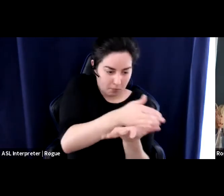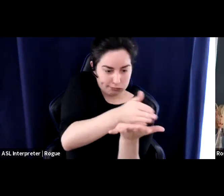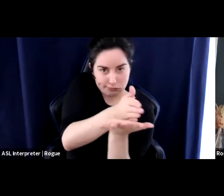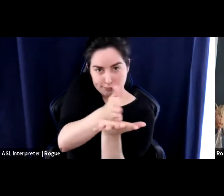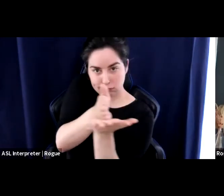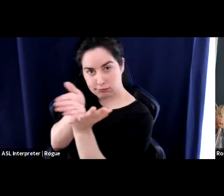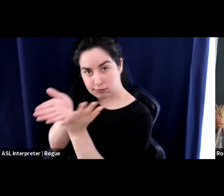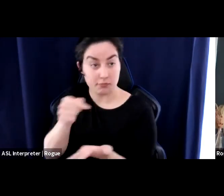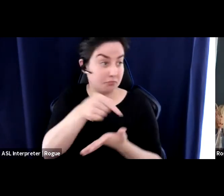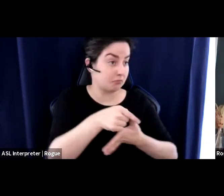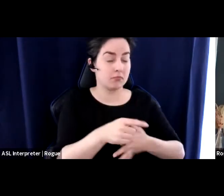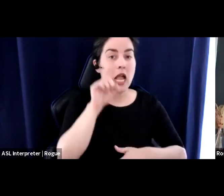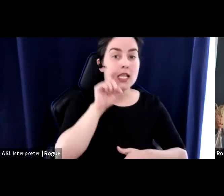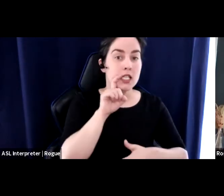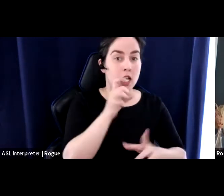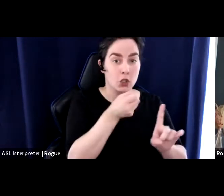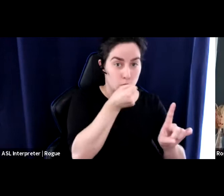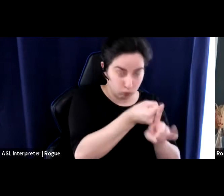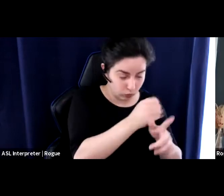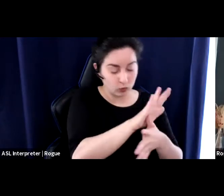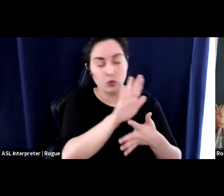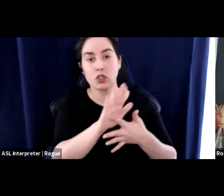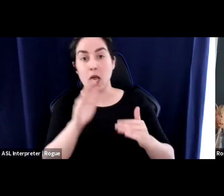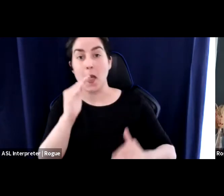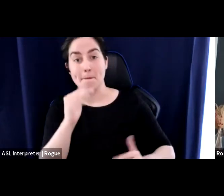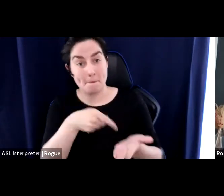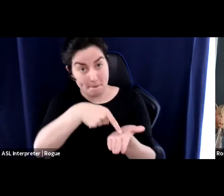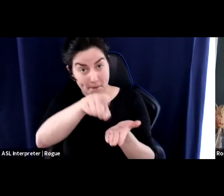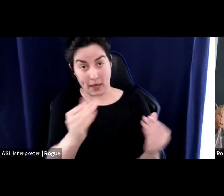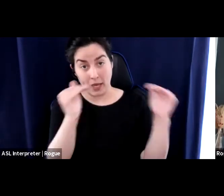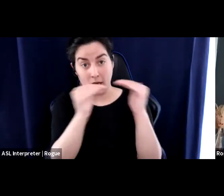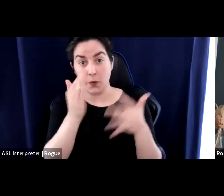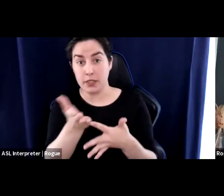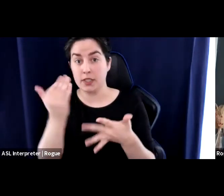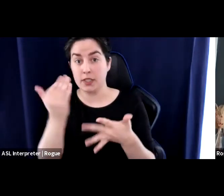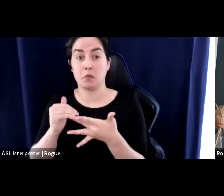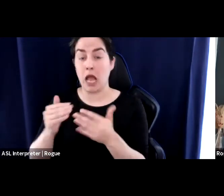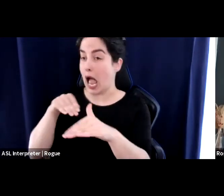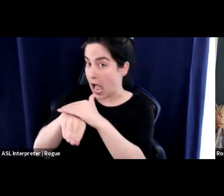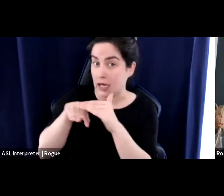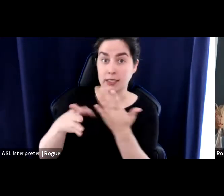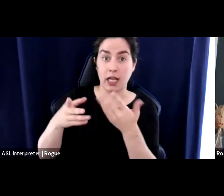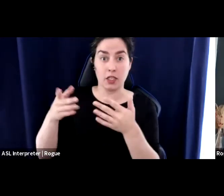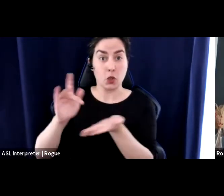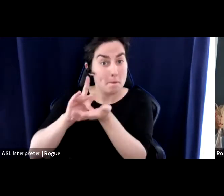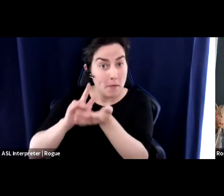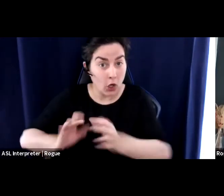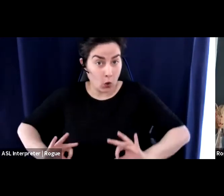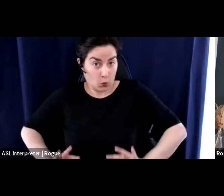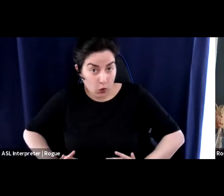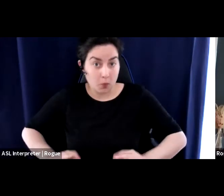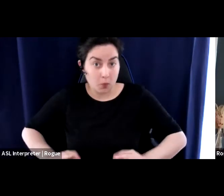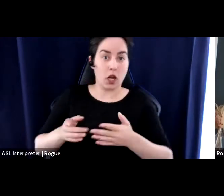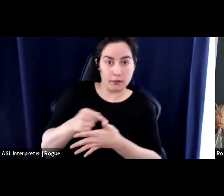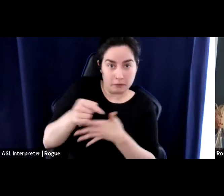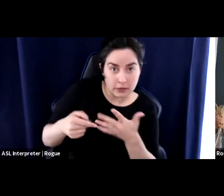pay equity, access to reproductive services, among others. LEAF's role in the